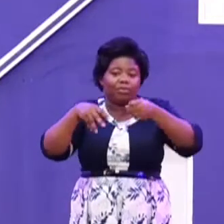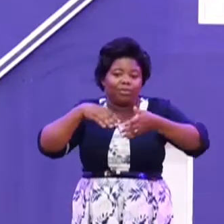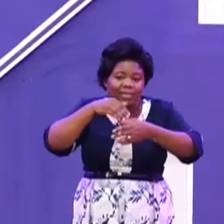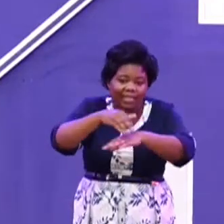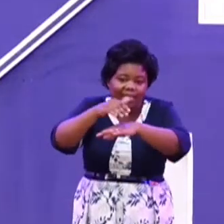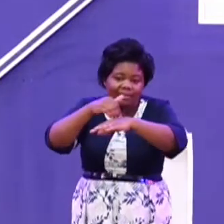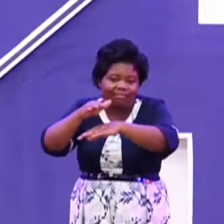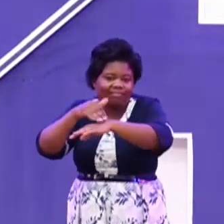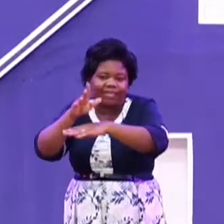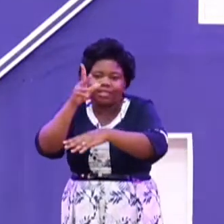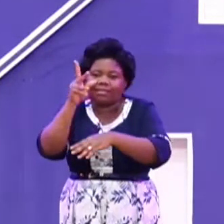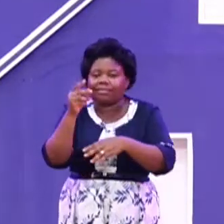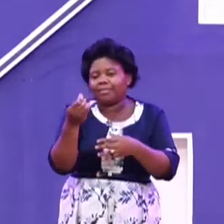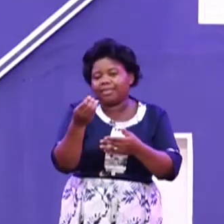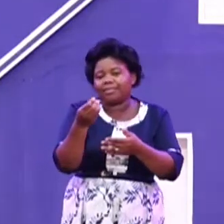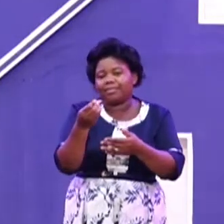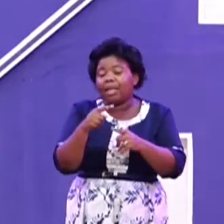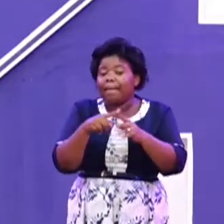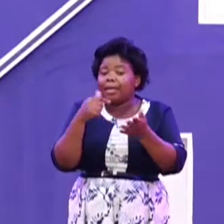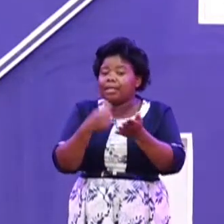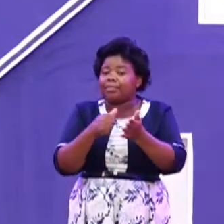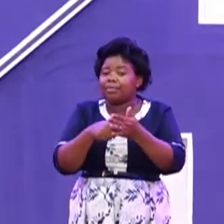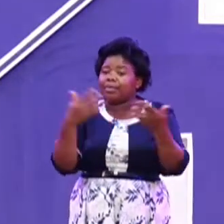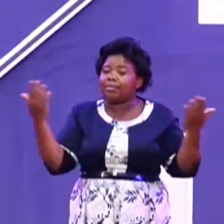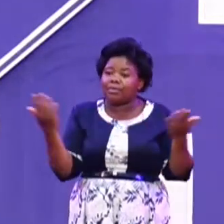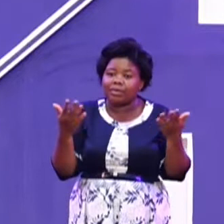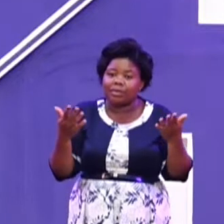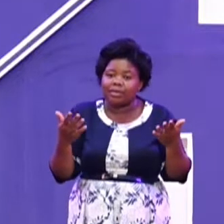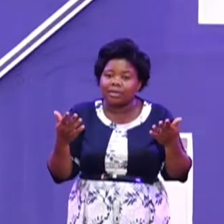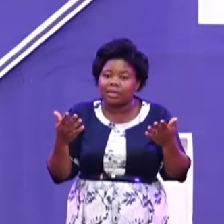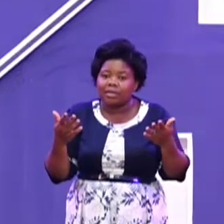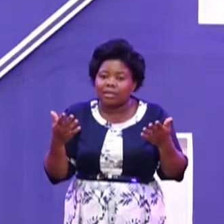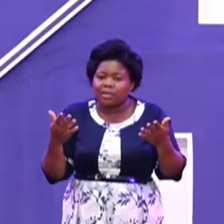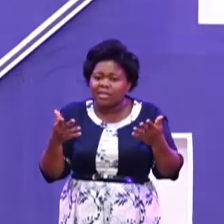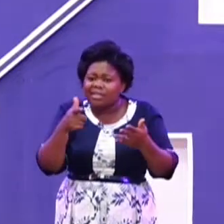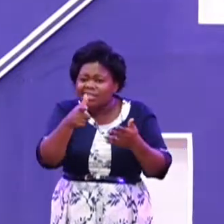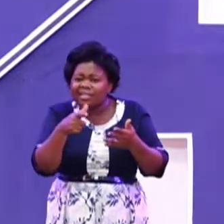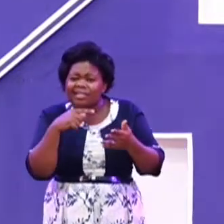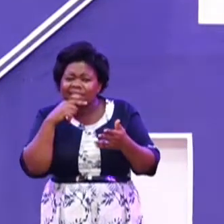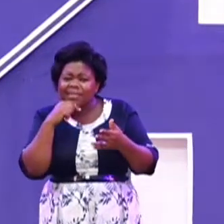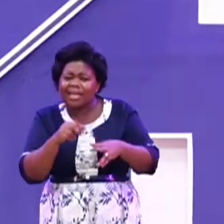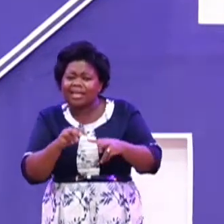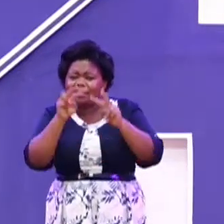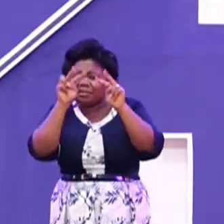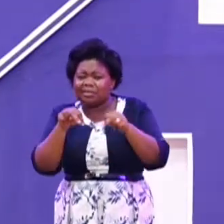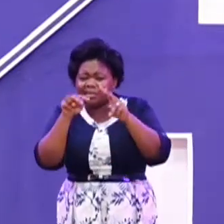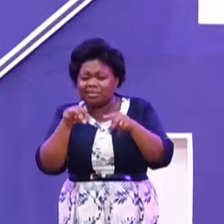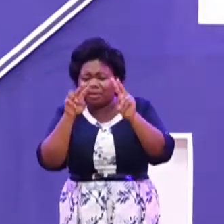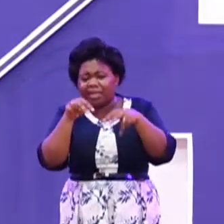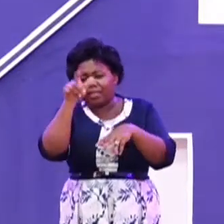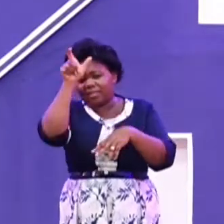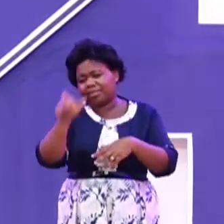have brought the money. But what the problem is the list of the brothers.